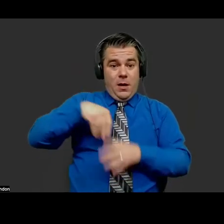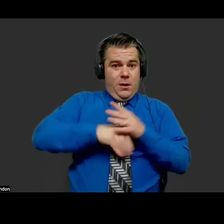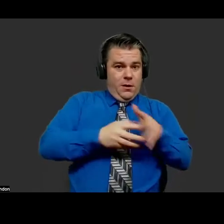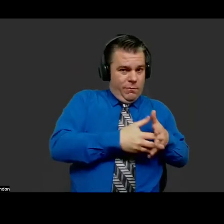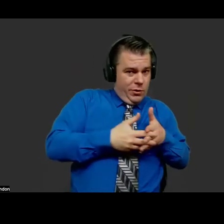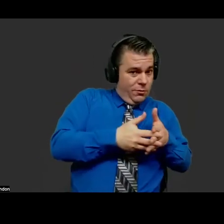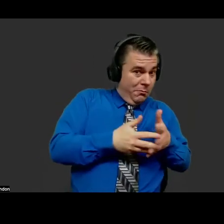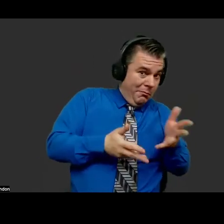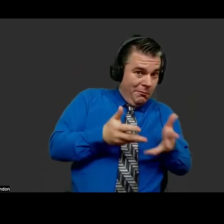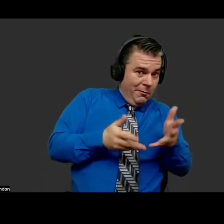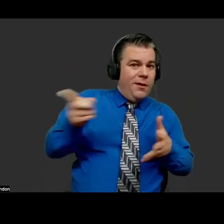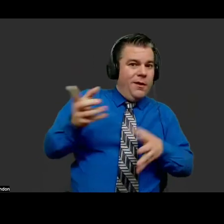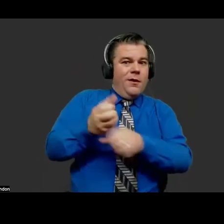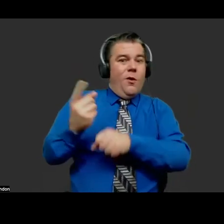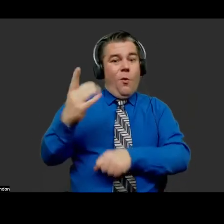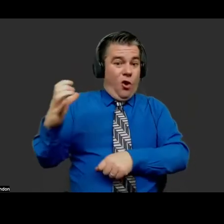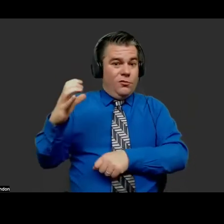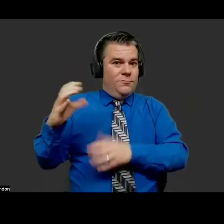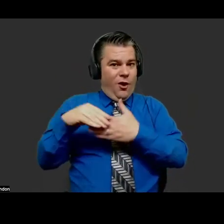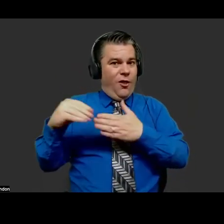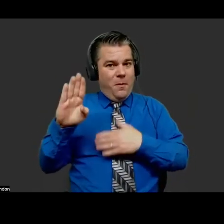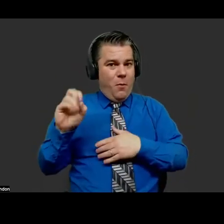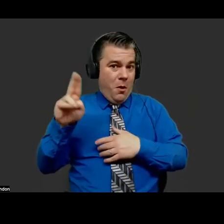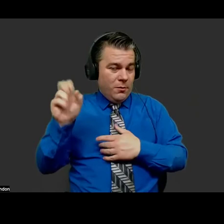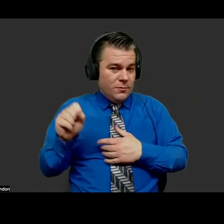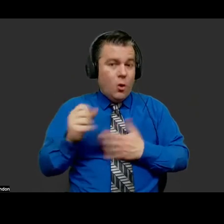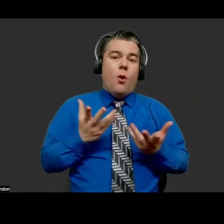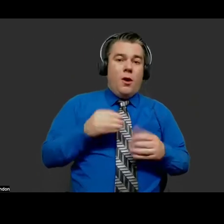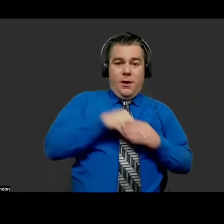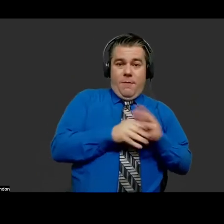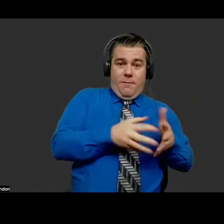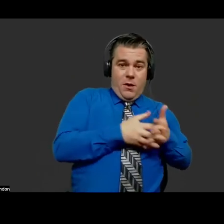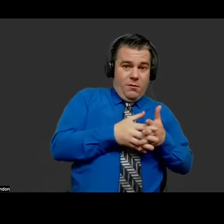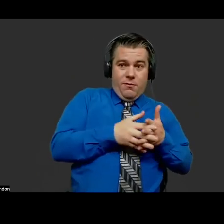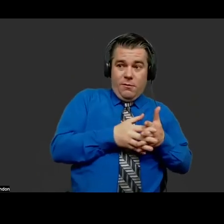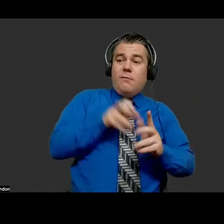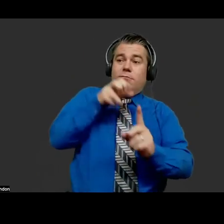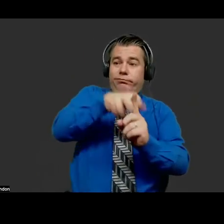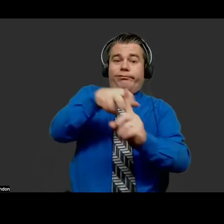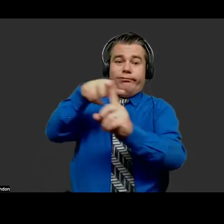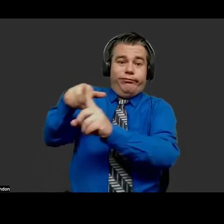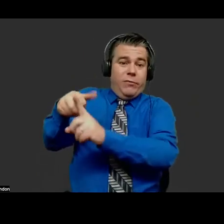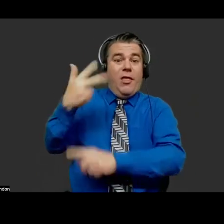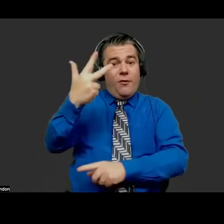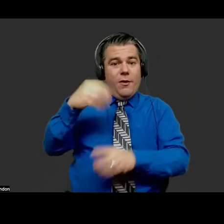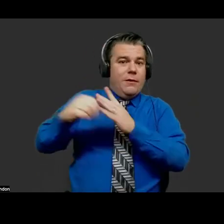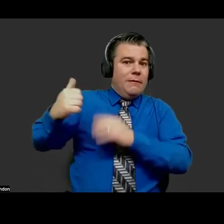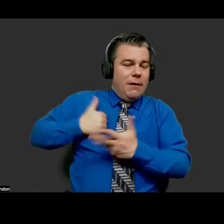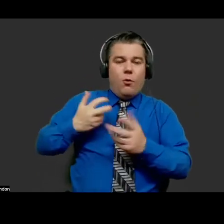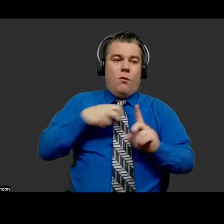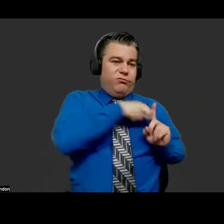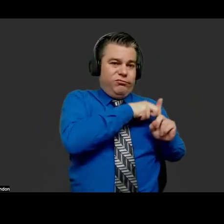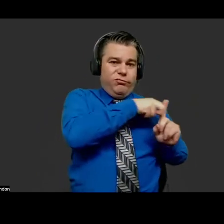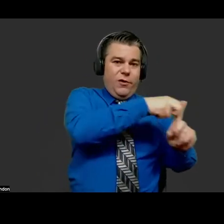then they get $100 bonus. Anybody in America, if we get 3 in Canada or 3 in Mexico or 3